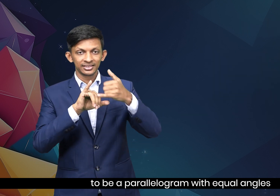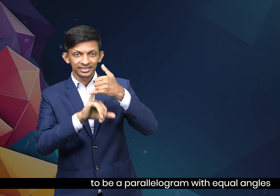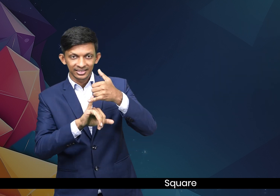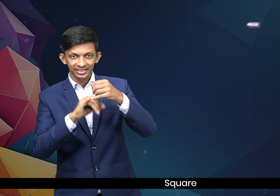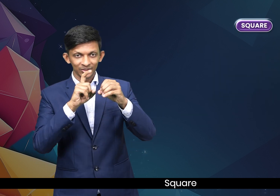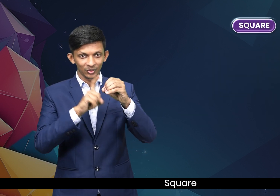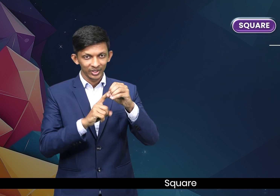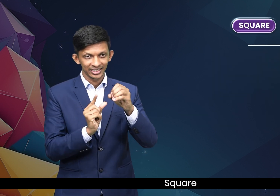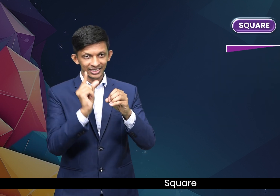Square.